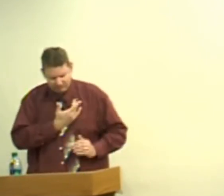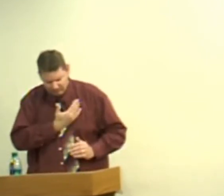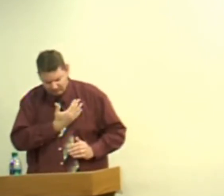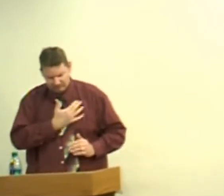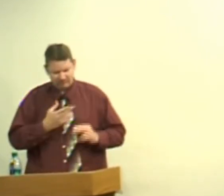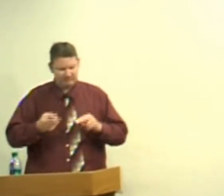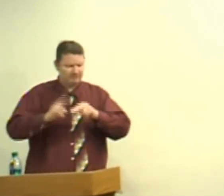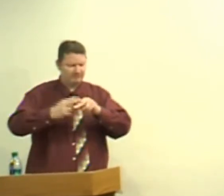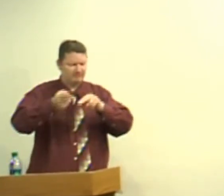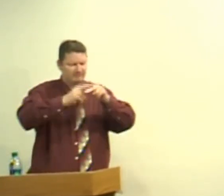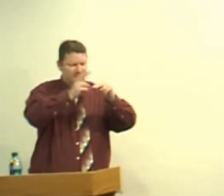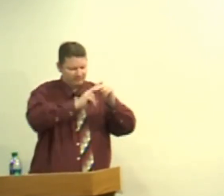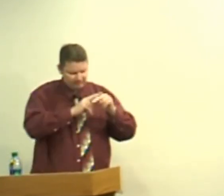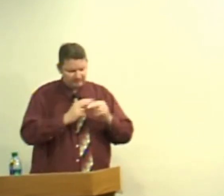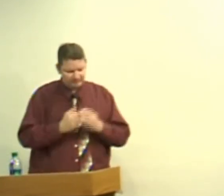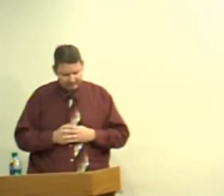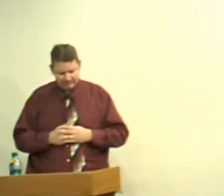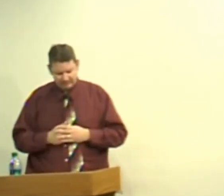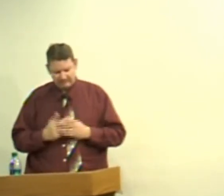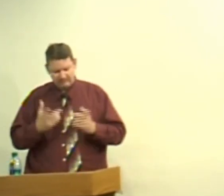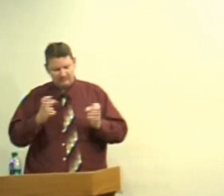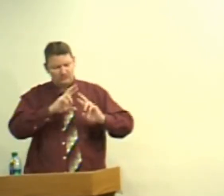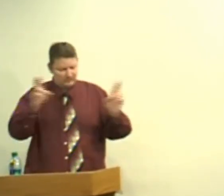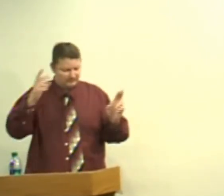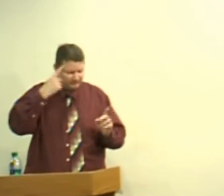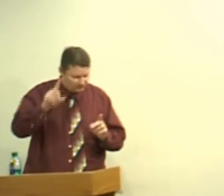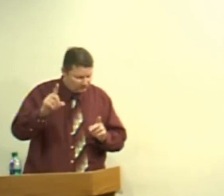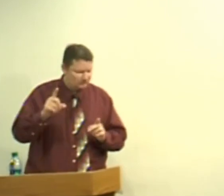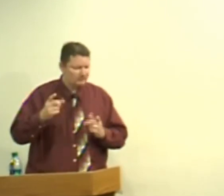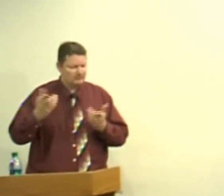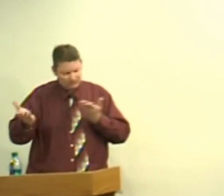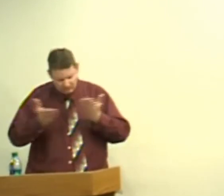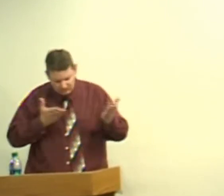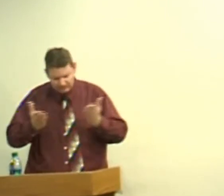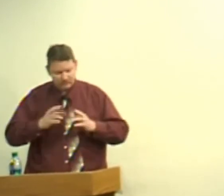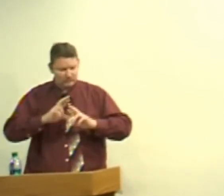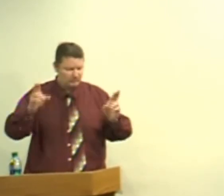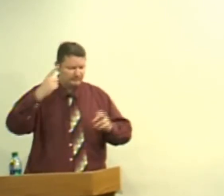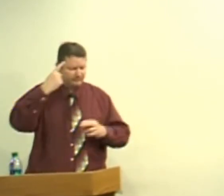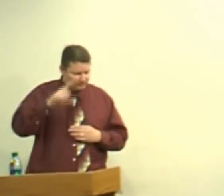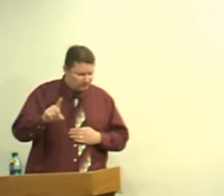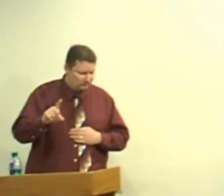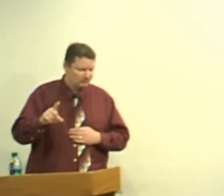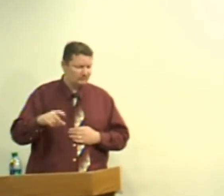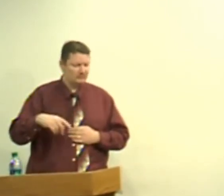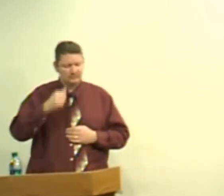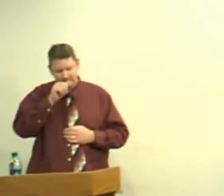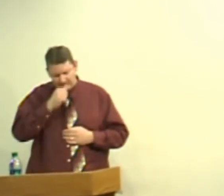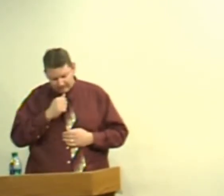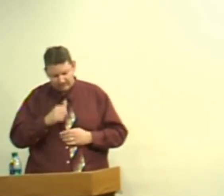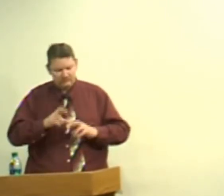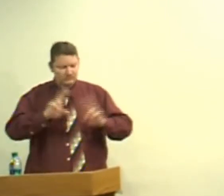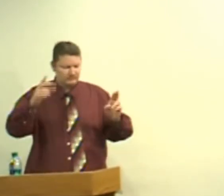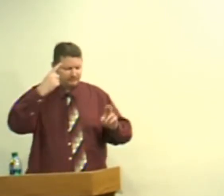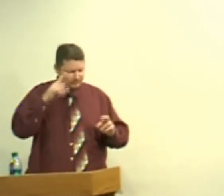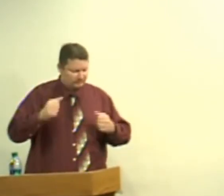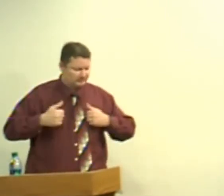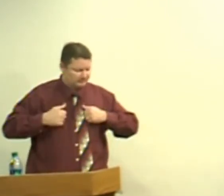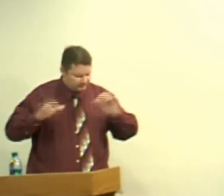Give to all of us an eagerness, and a fire, a motivation, and a heart, for sacrifice, for service, for